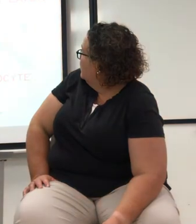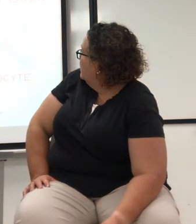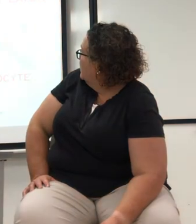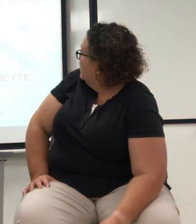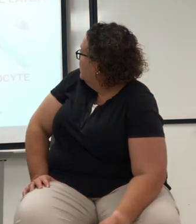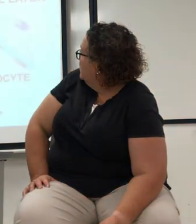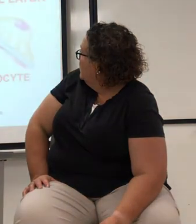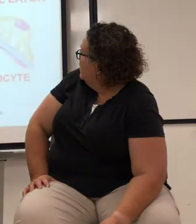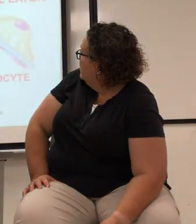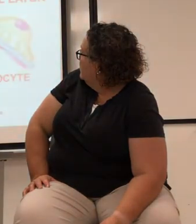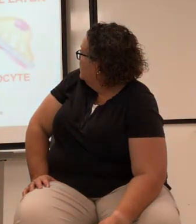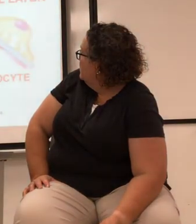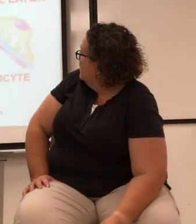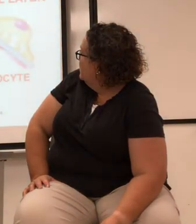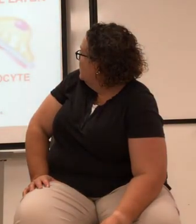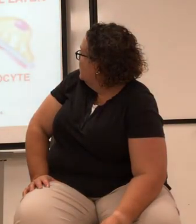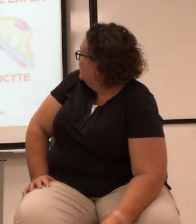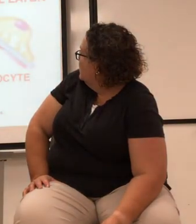With